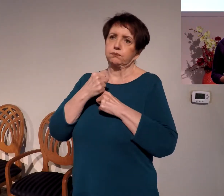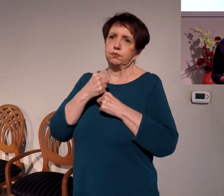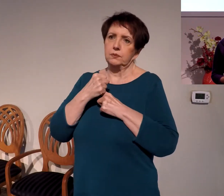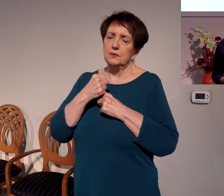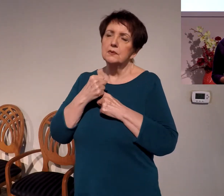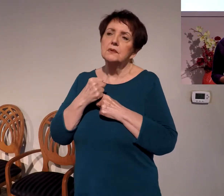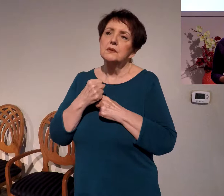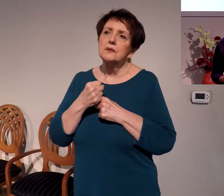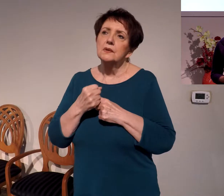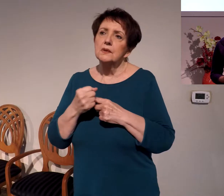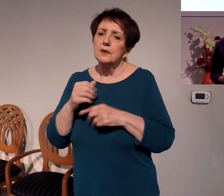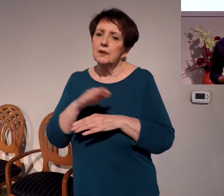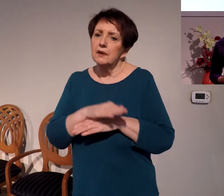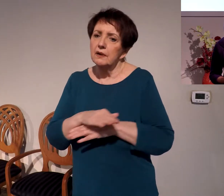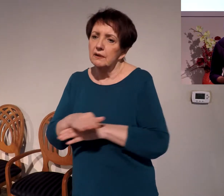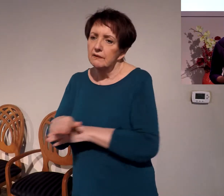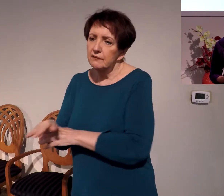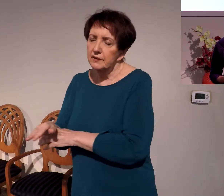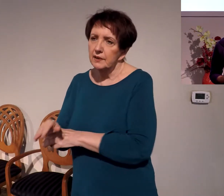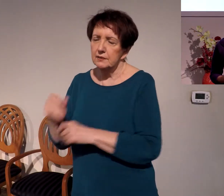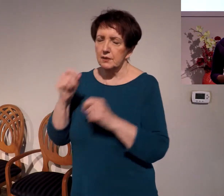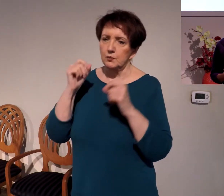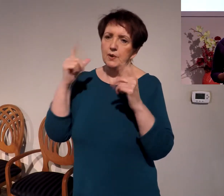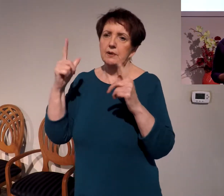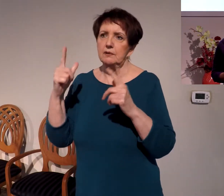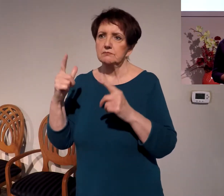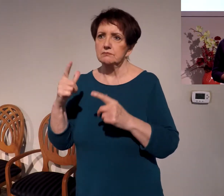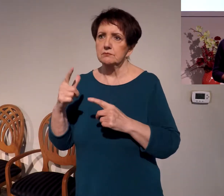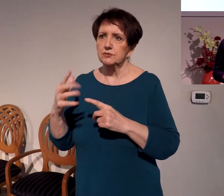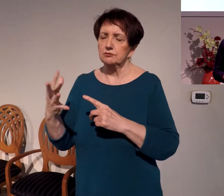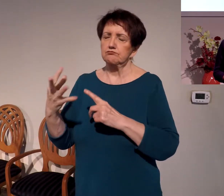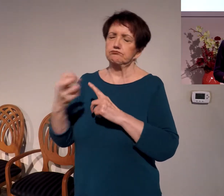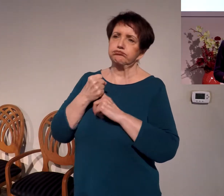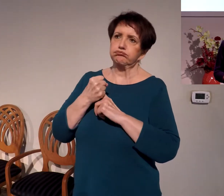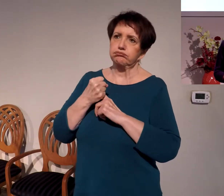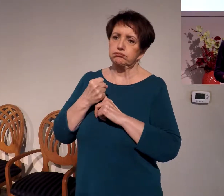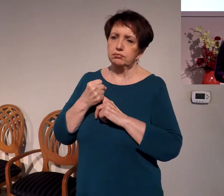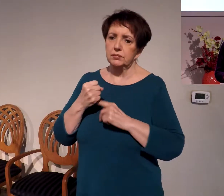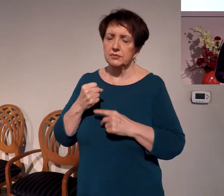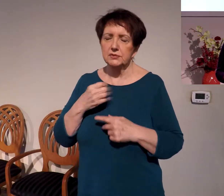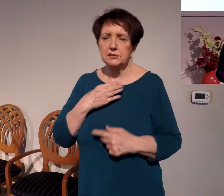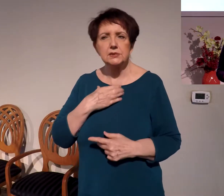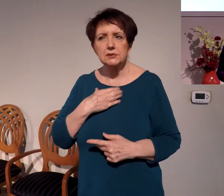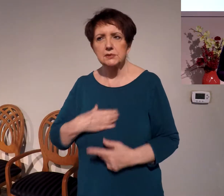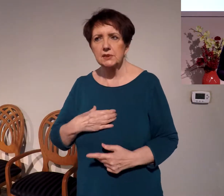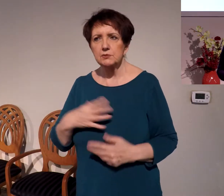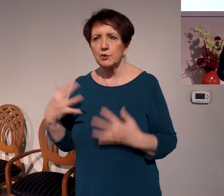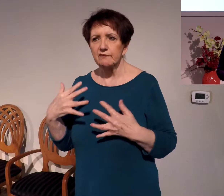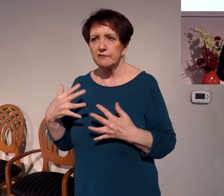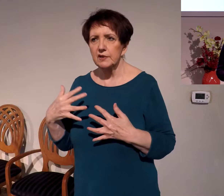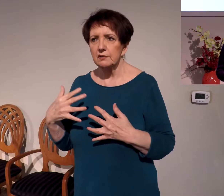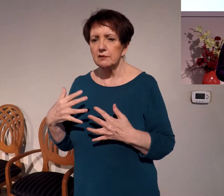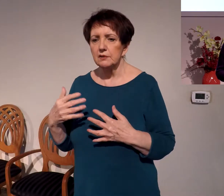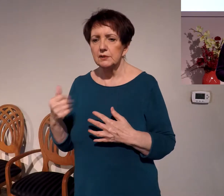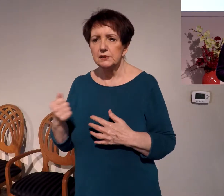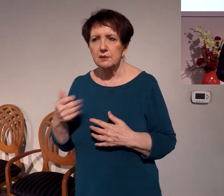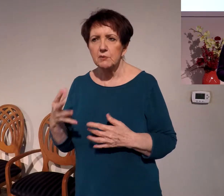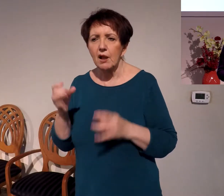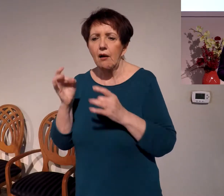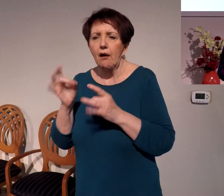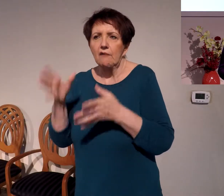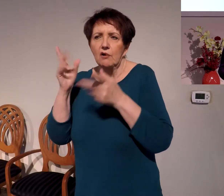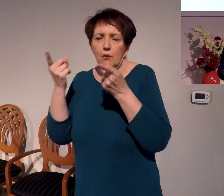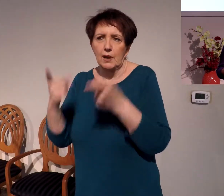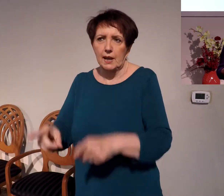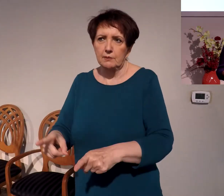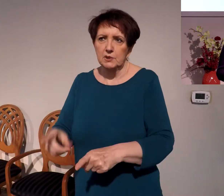night after night after night, being woken up with that desperate fear that something terrible was going to